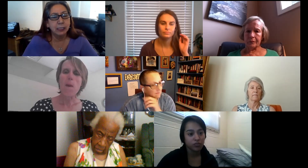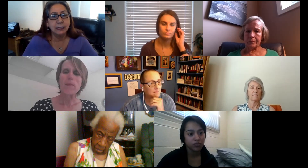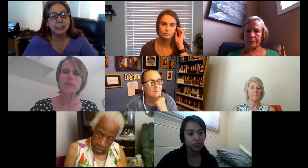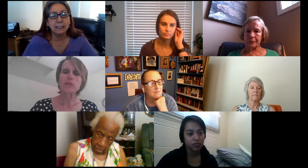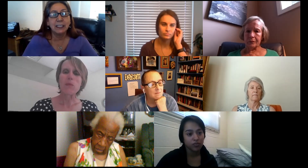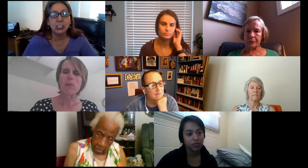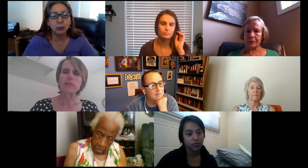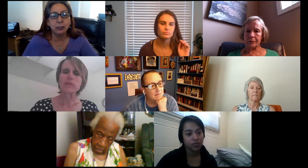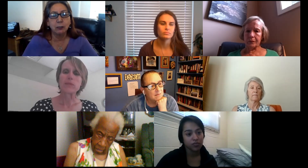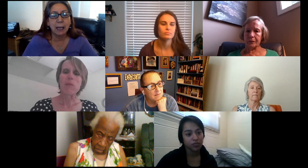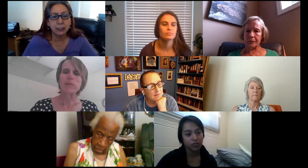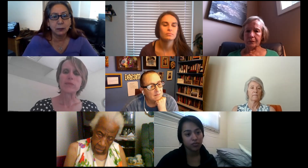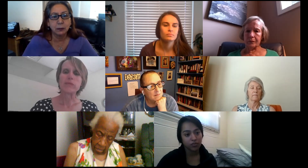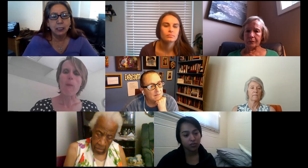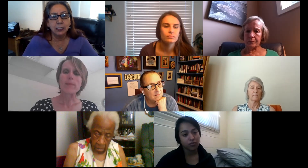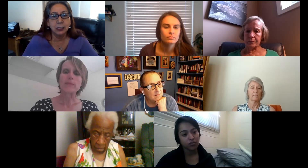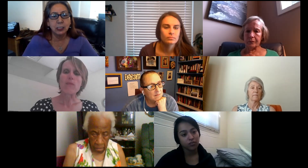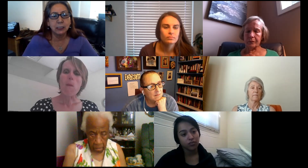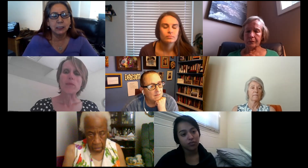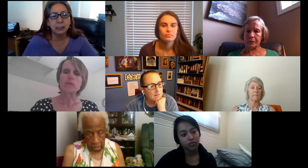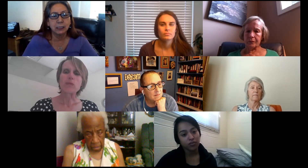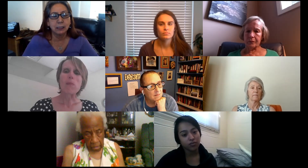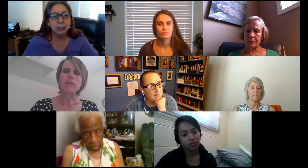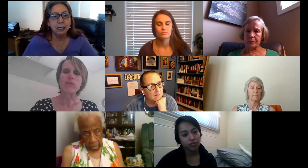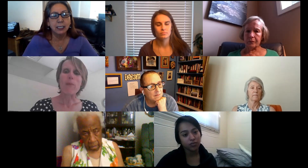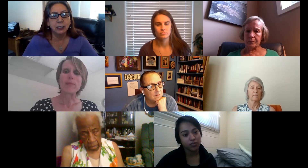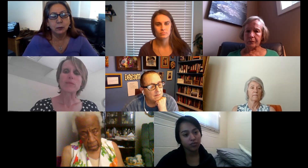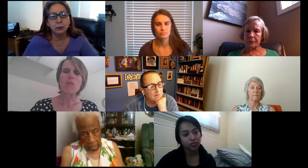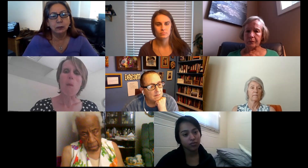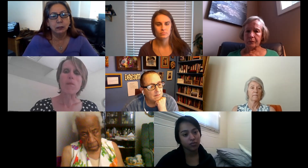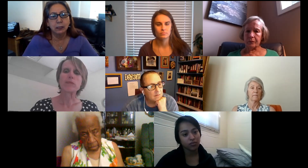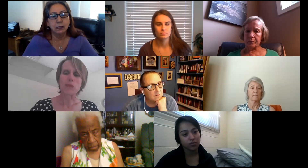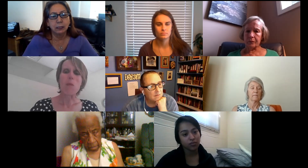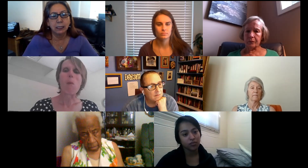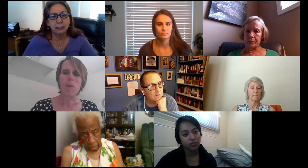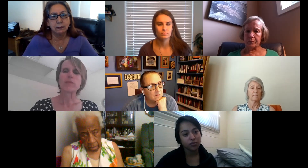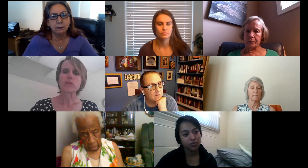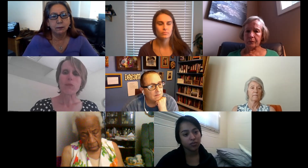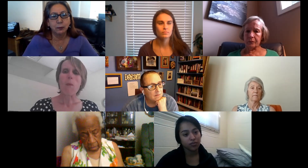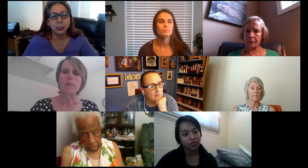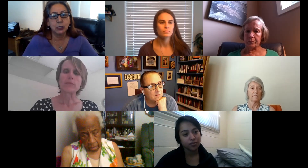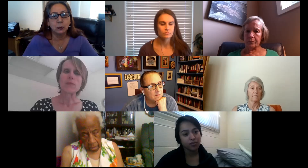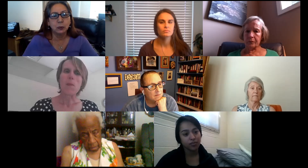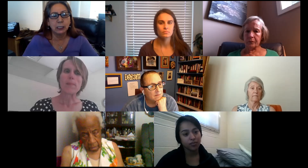a deaf ed teacher in El Paso. She teaches high school kids, freshmen to